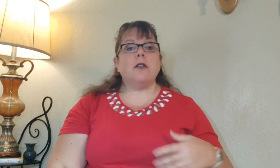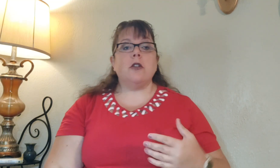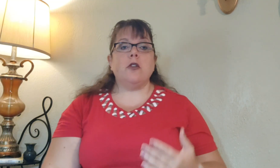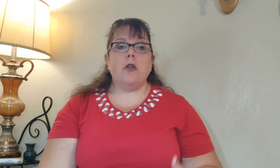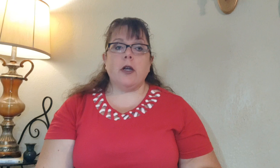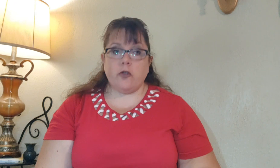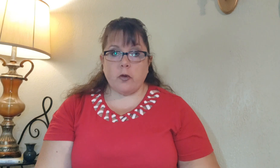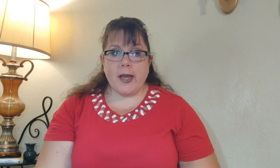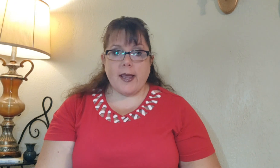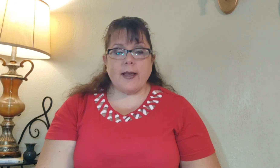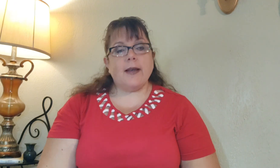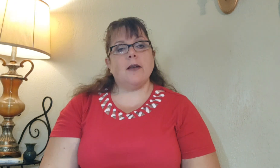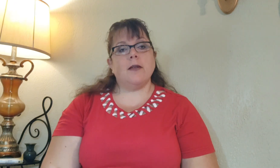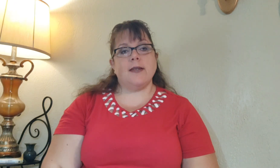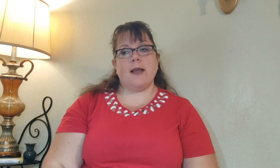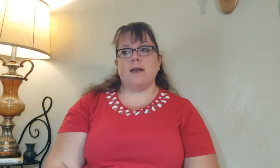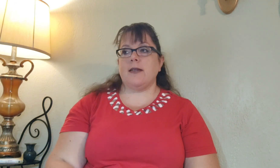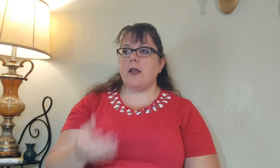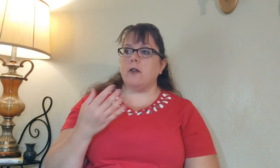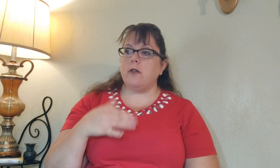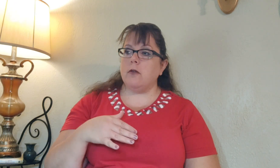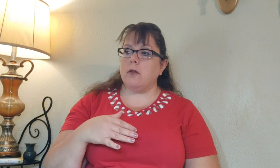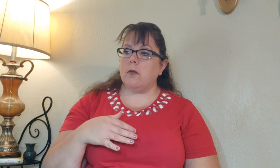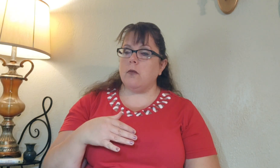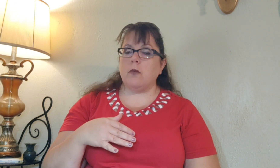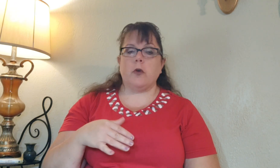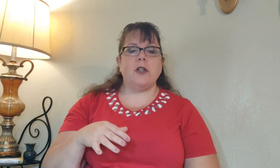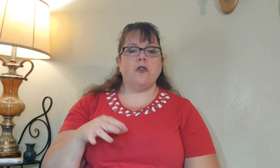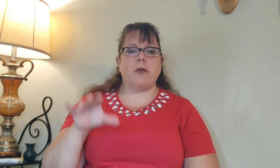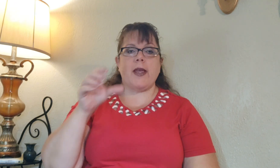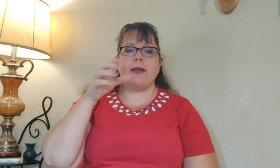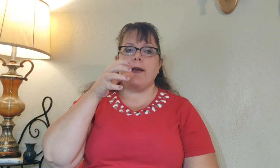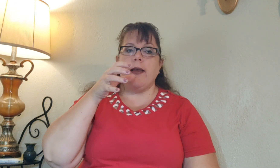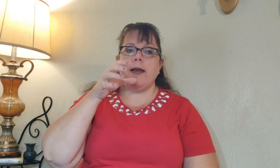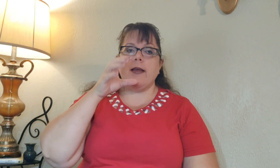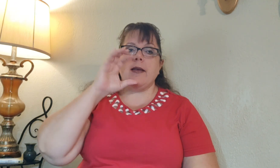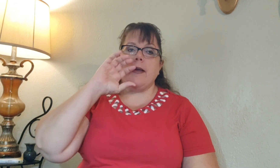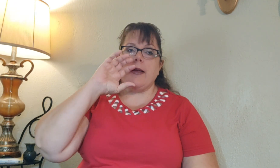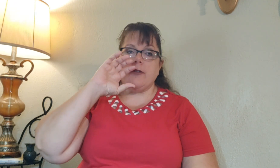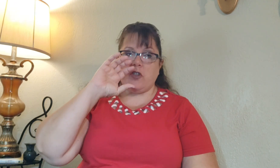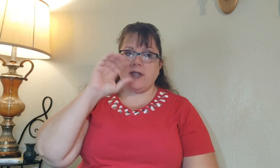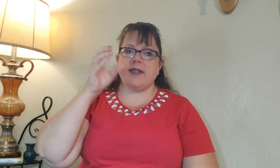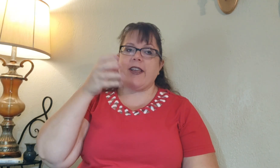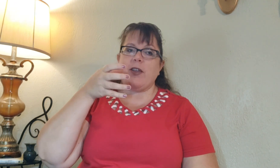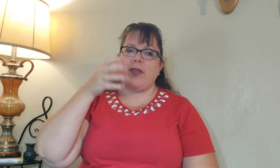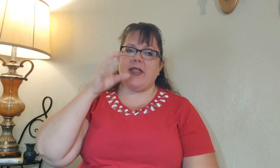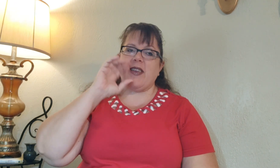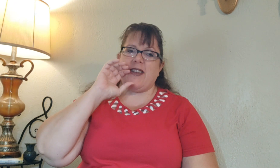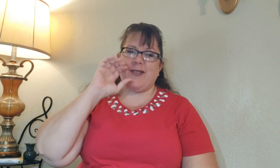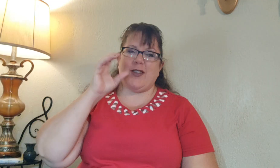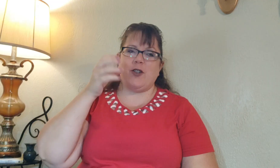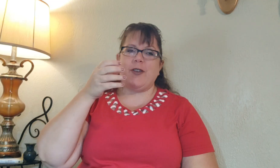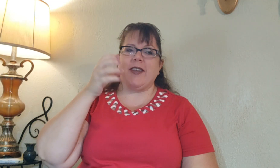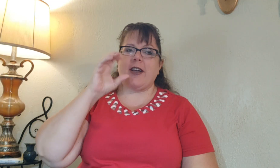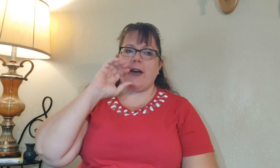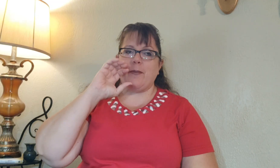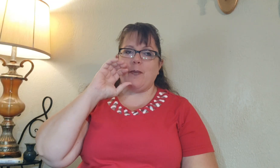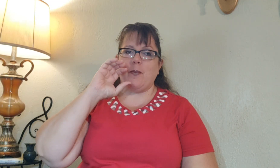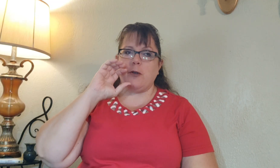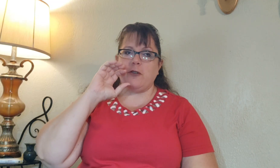And to a drink, say you're going to drink, it's just like you would think. You're doing the cup